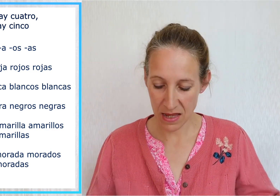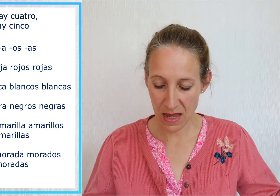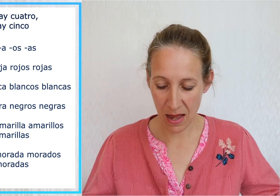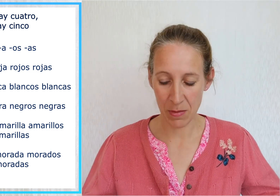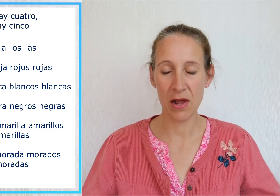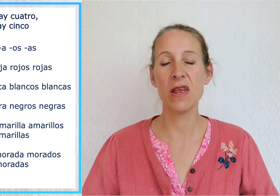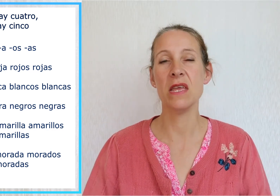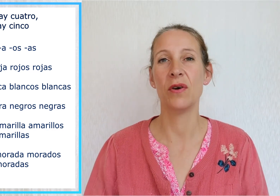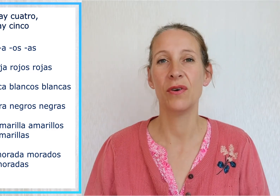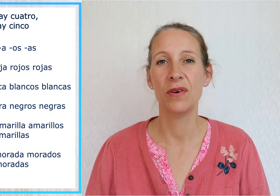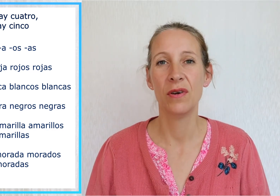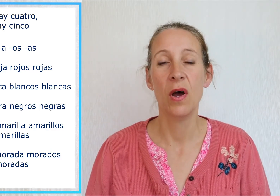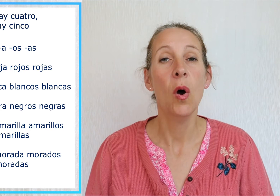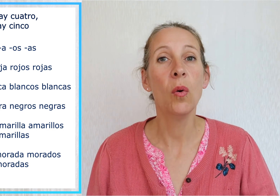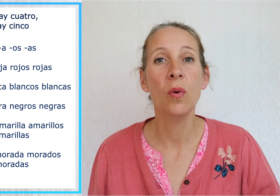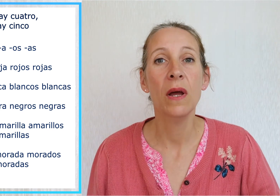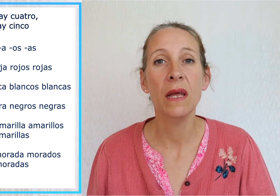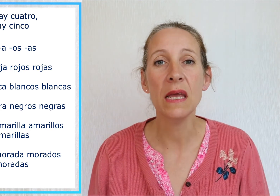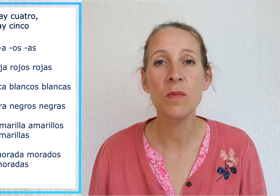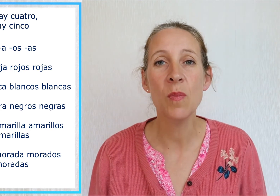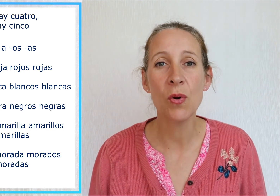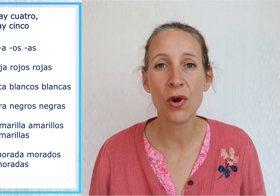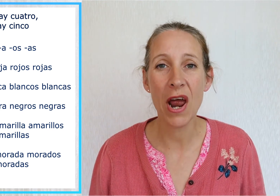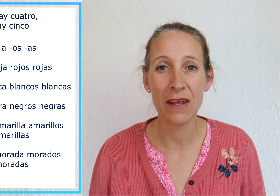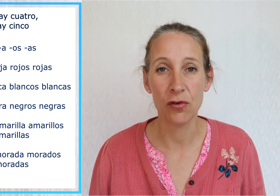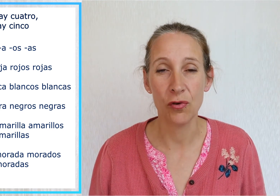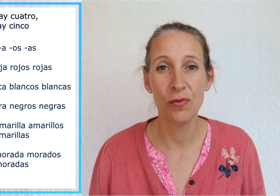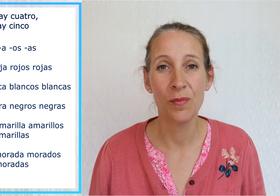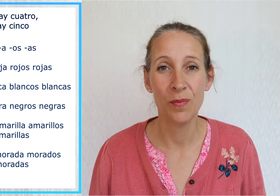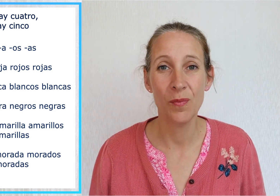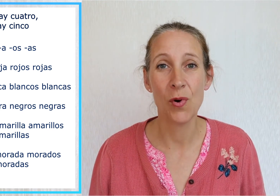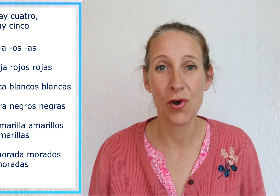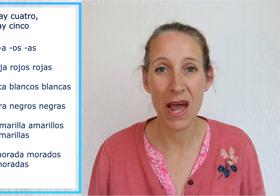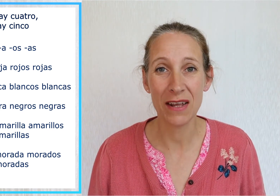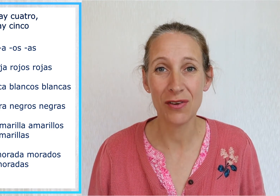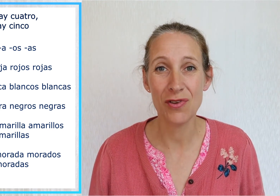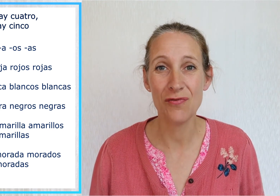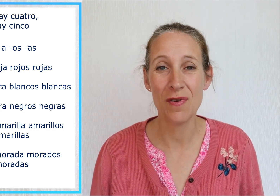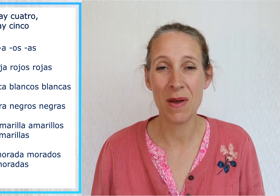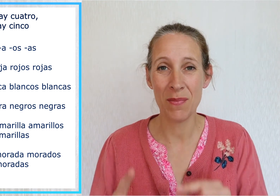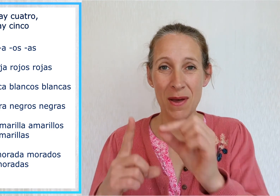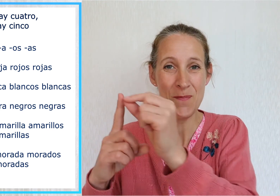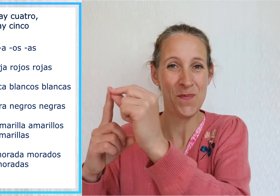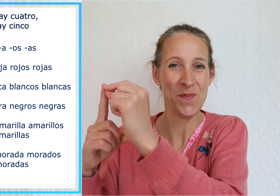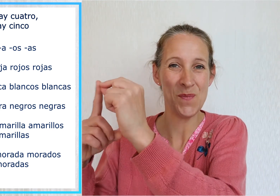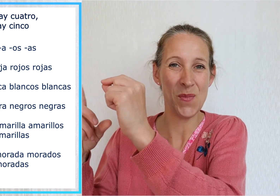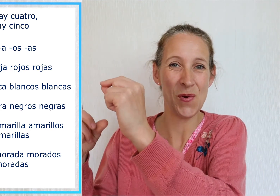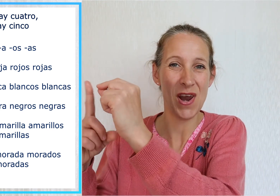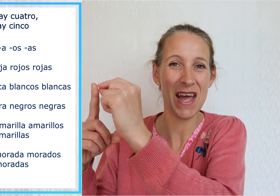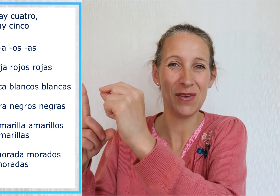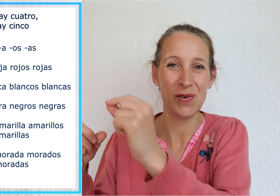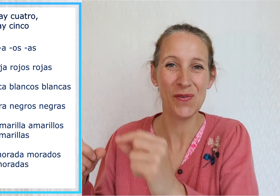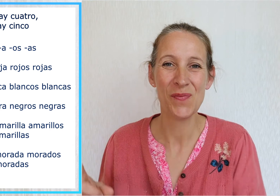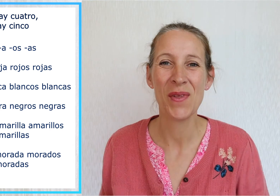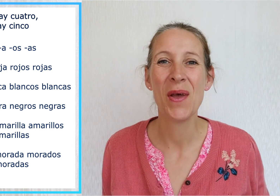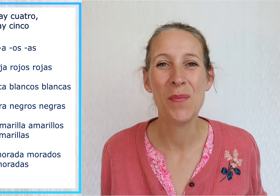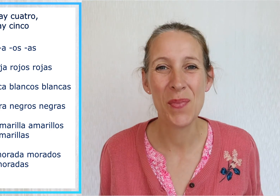Y amarillo. Y morado. Morado, you remember? Morado.